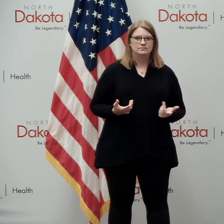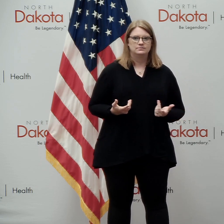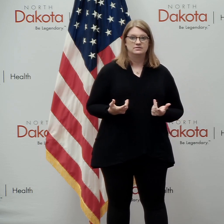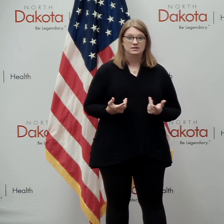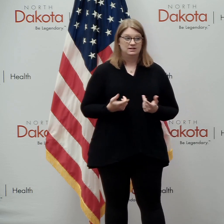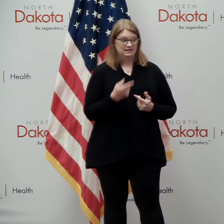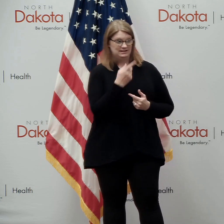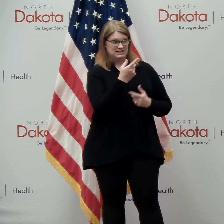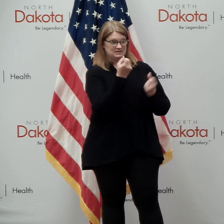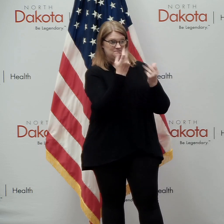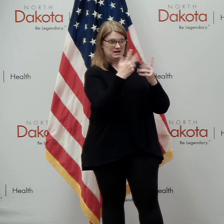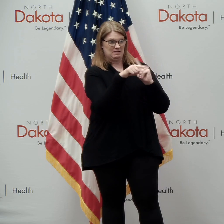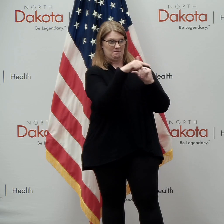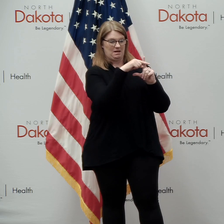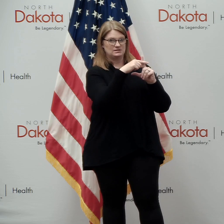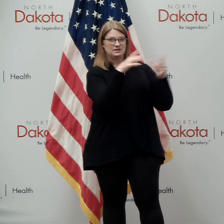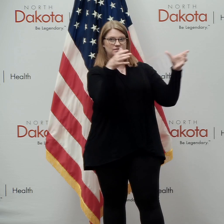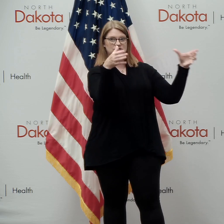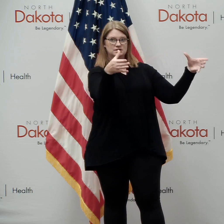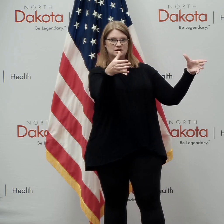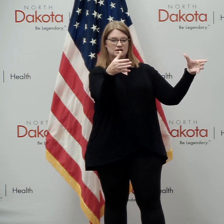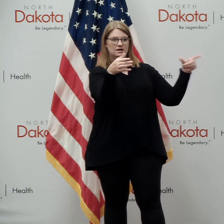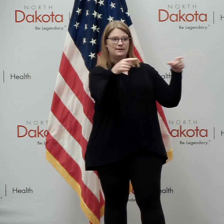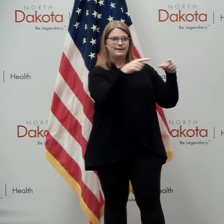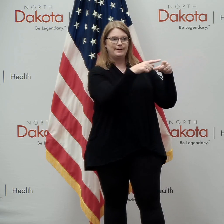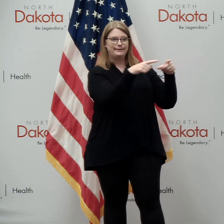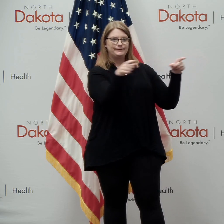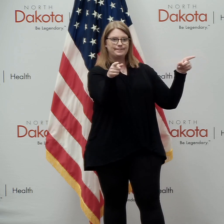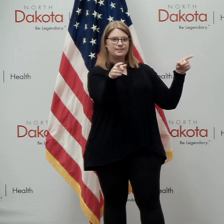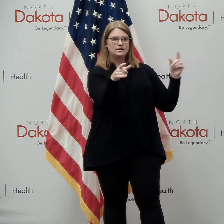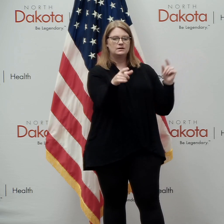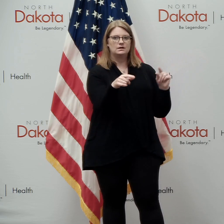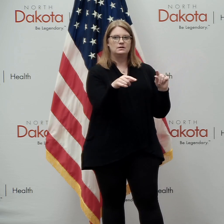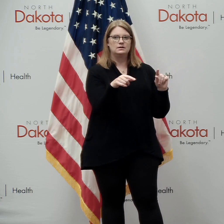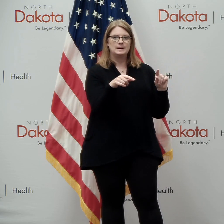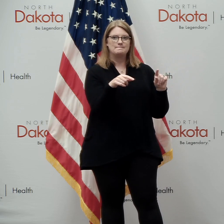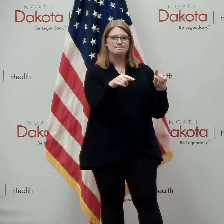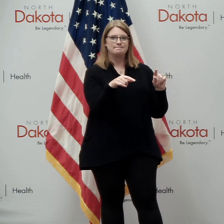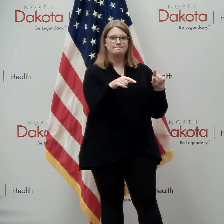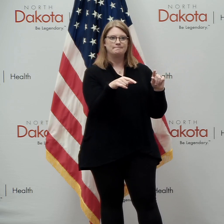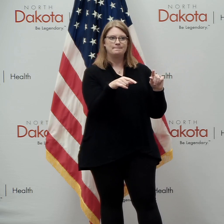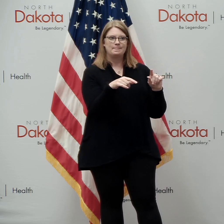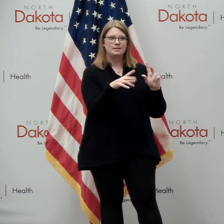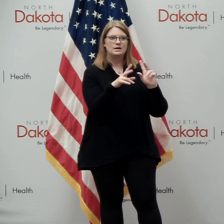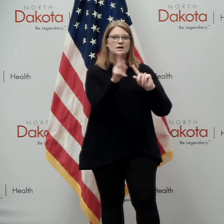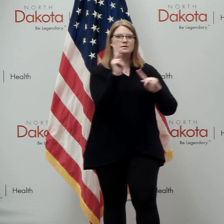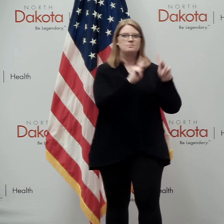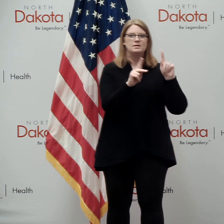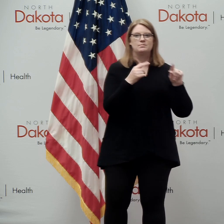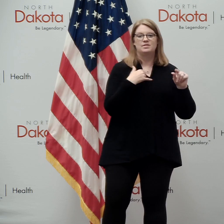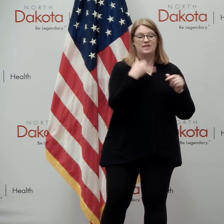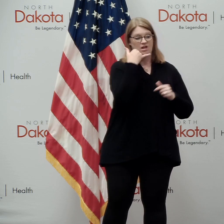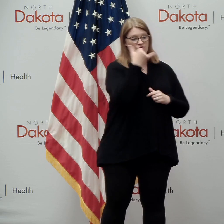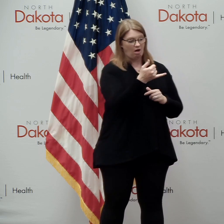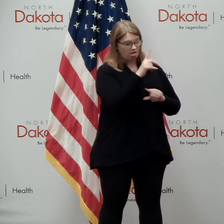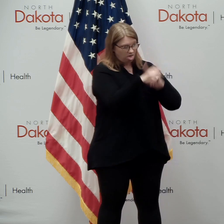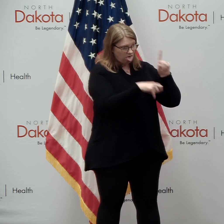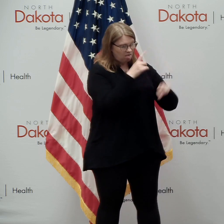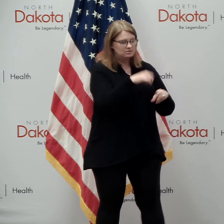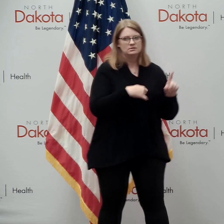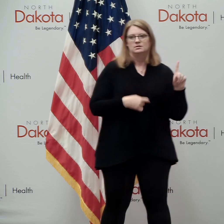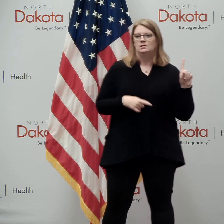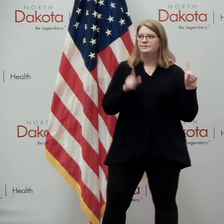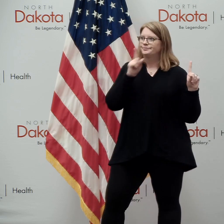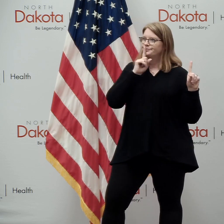many positives, and you start having people that aren't highly compliant with contact tracing or isolation or